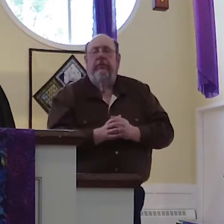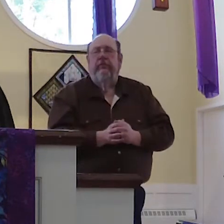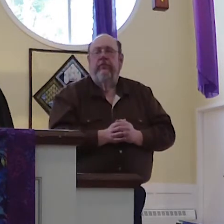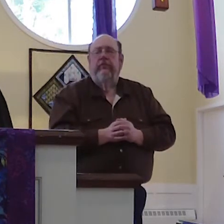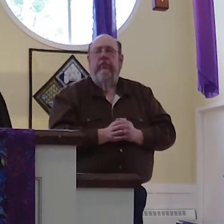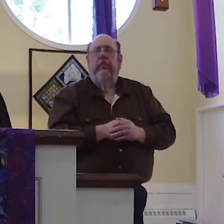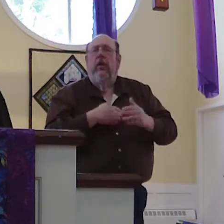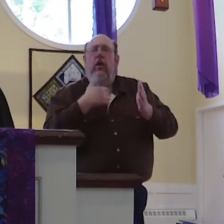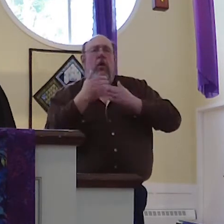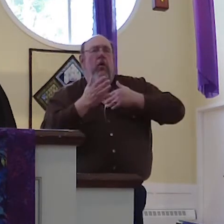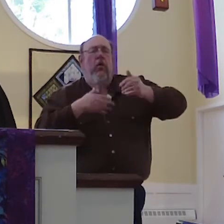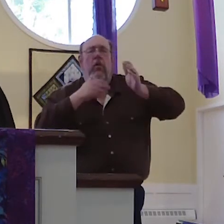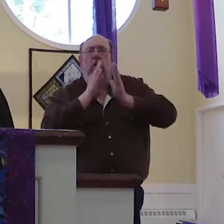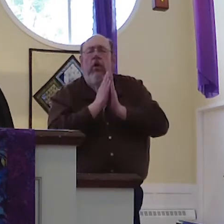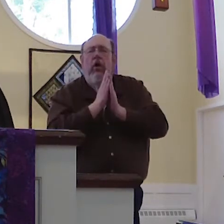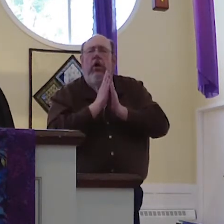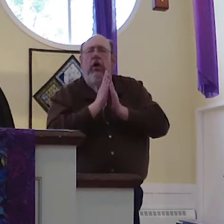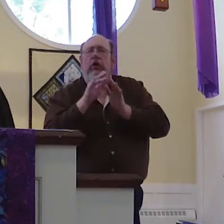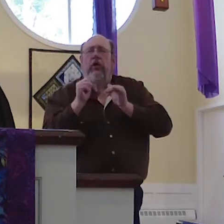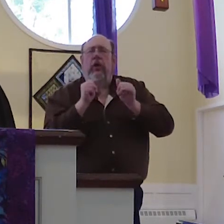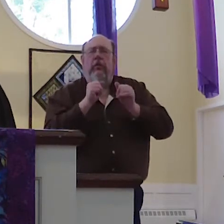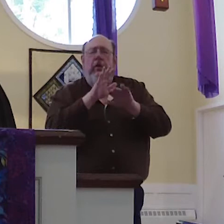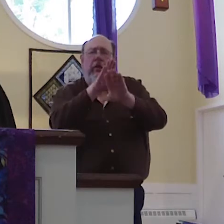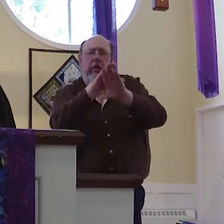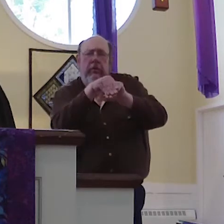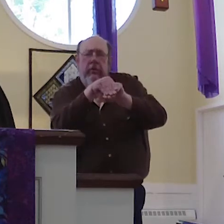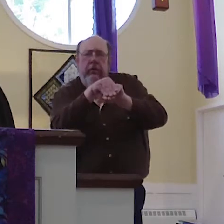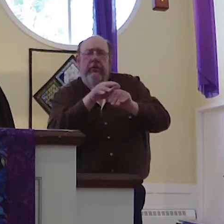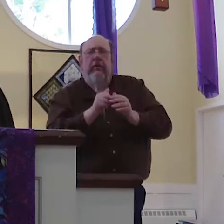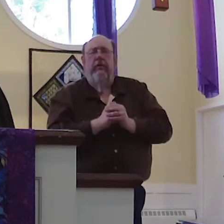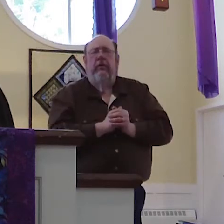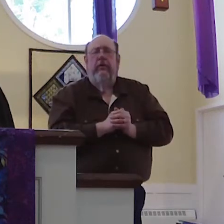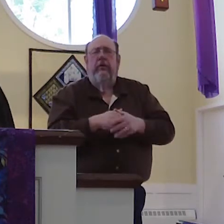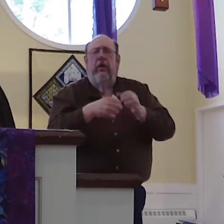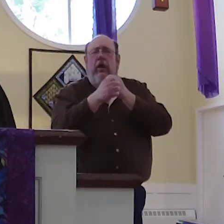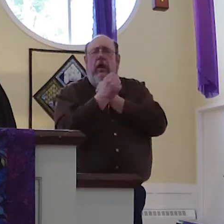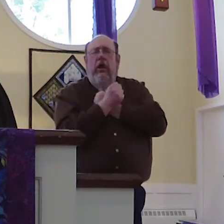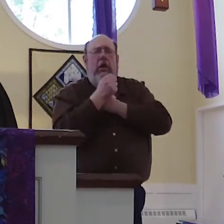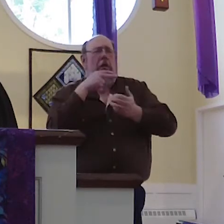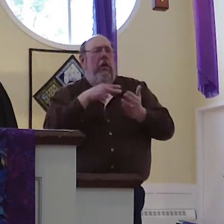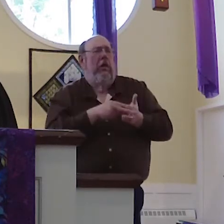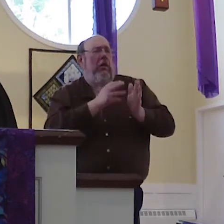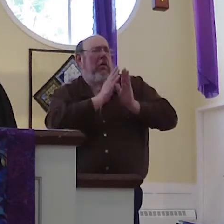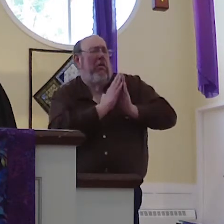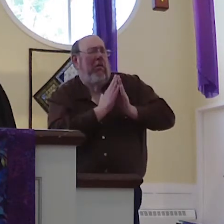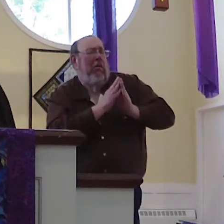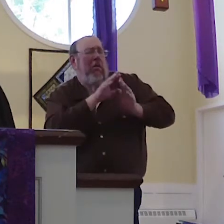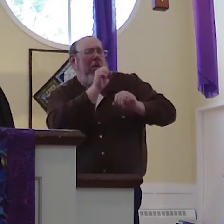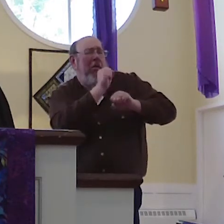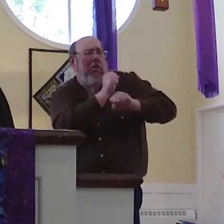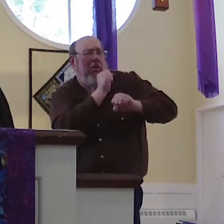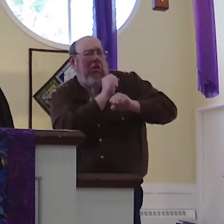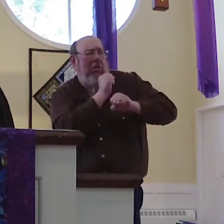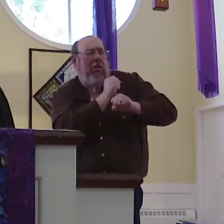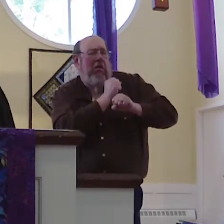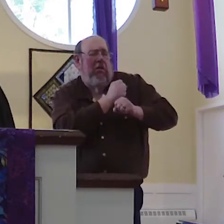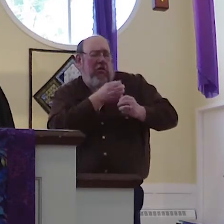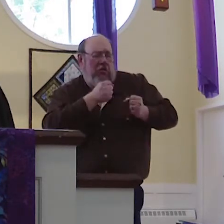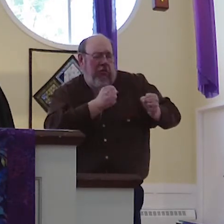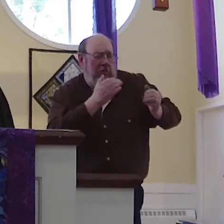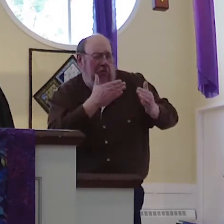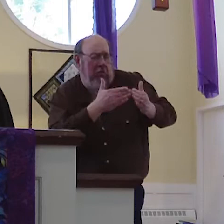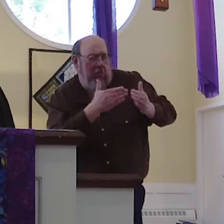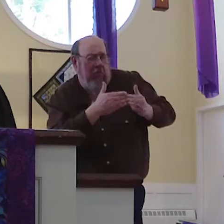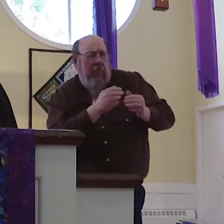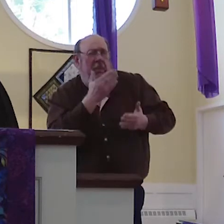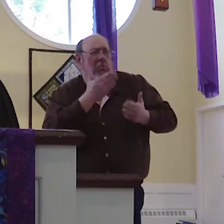And whenever you pray, do not be like the hypocrites, for they love to stand and pray in the synagogues and at the street corners, so that